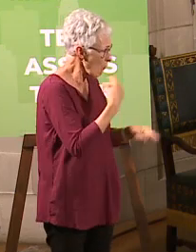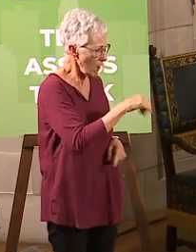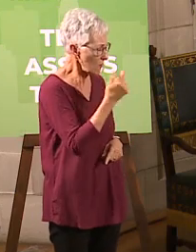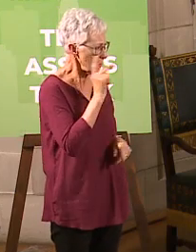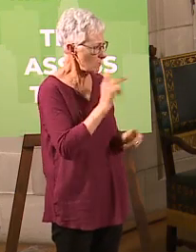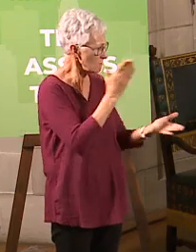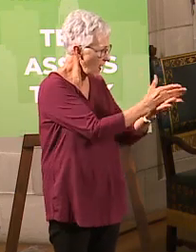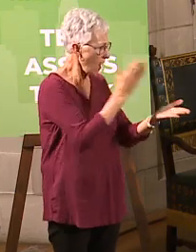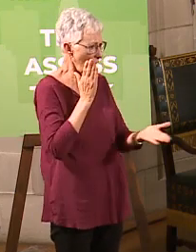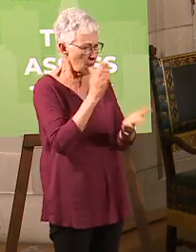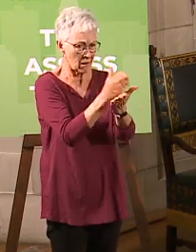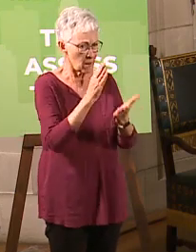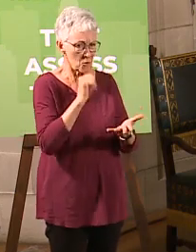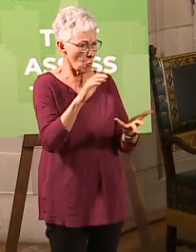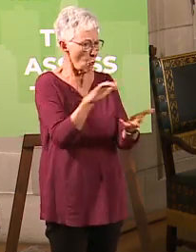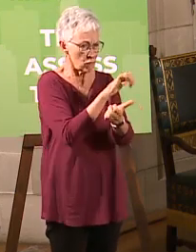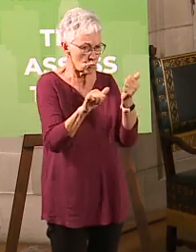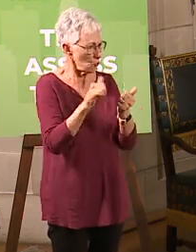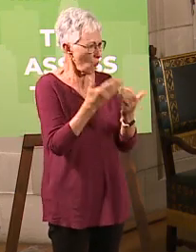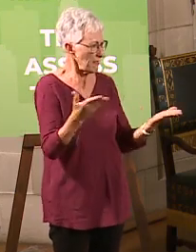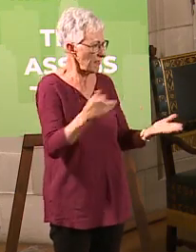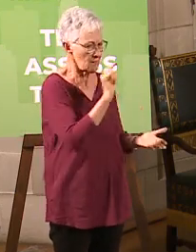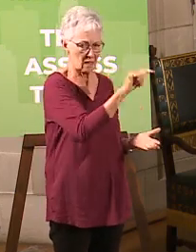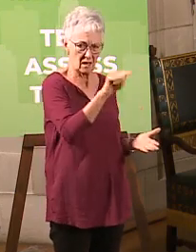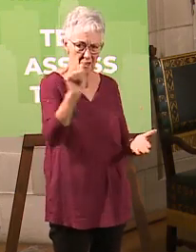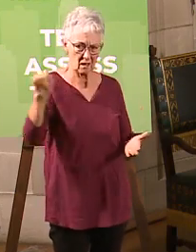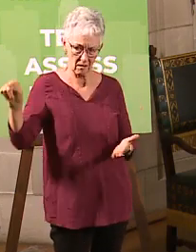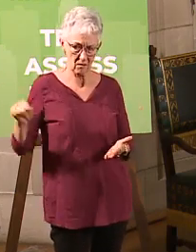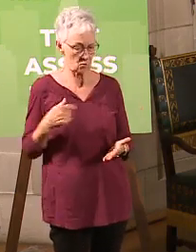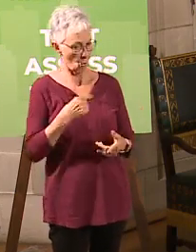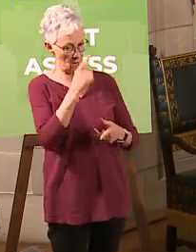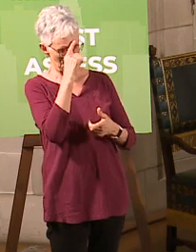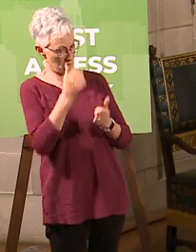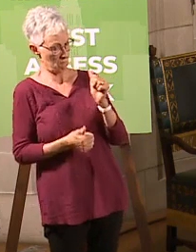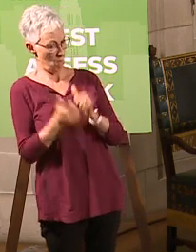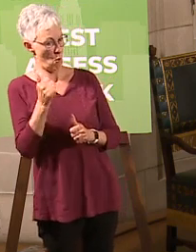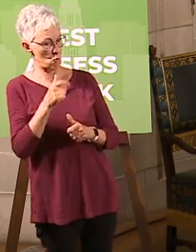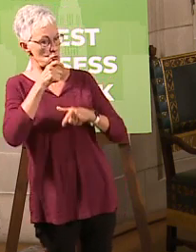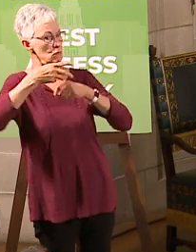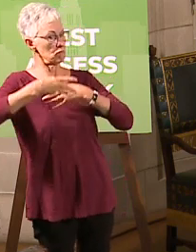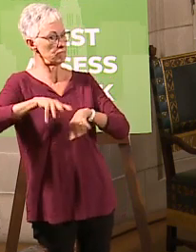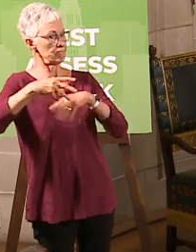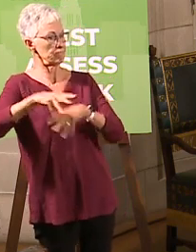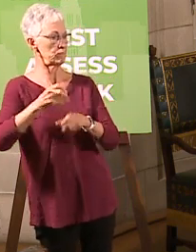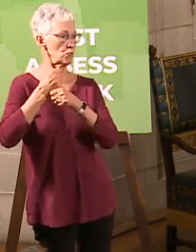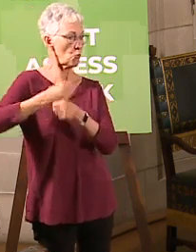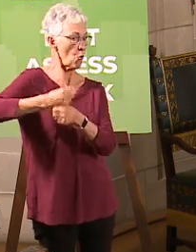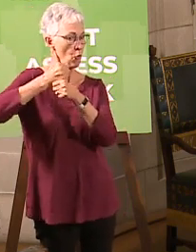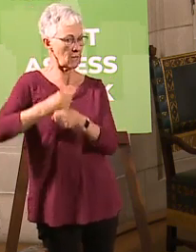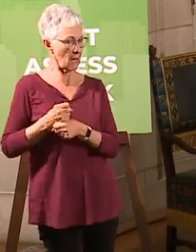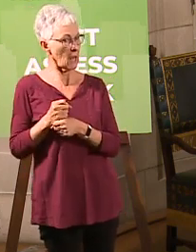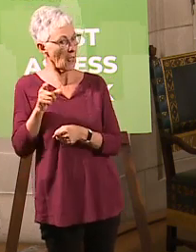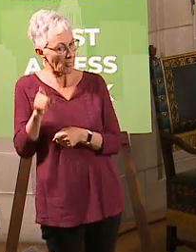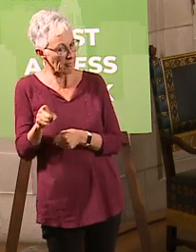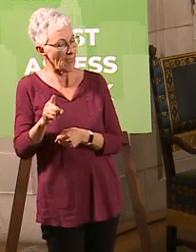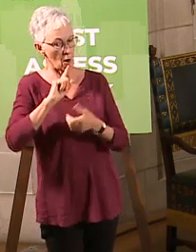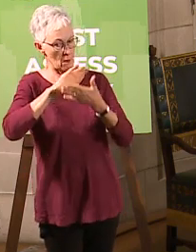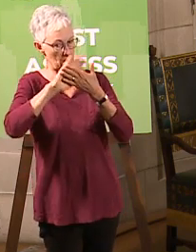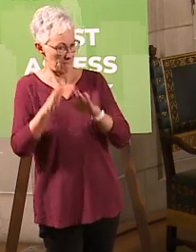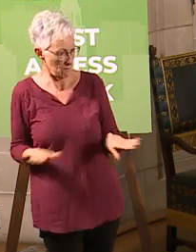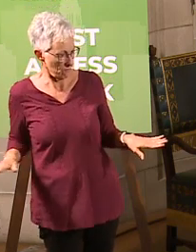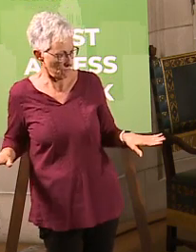protecting, the public here in reducing the spread of the virus. So again, if you do make that decision to travel internationally, when you come back, you will have